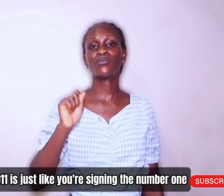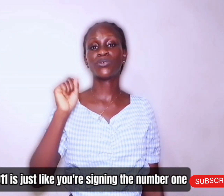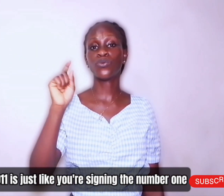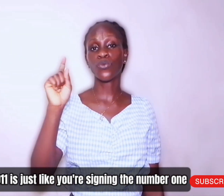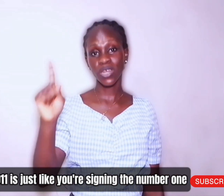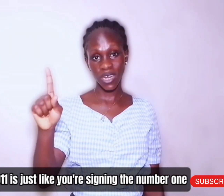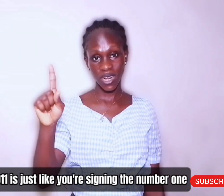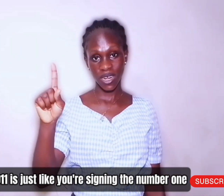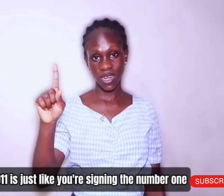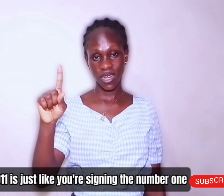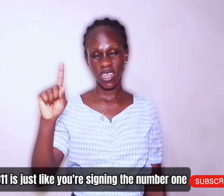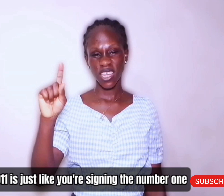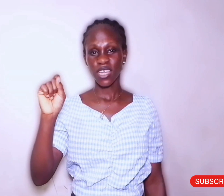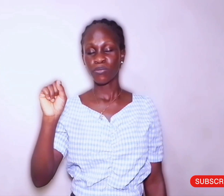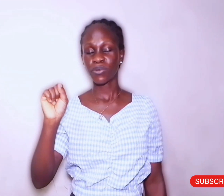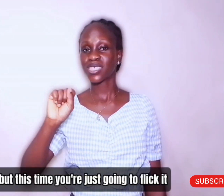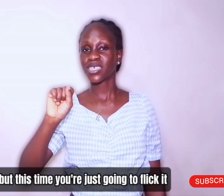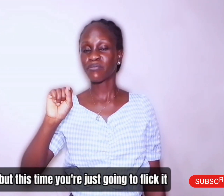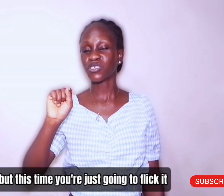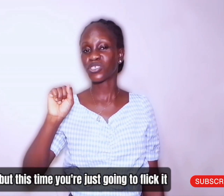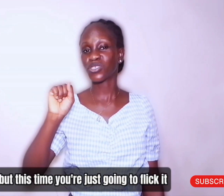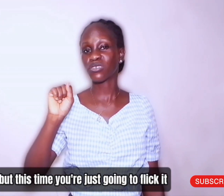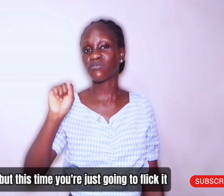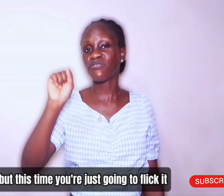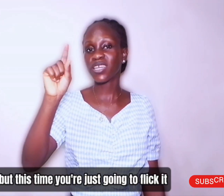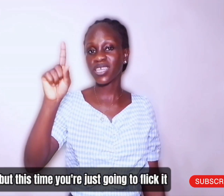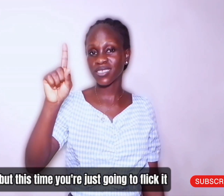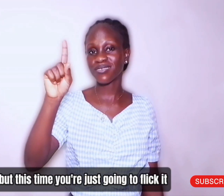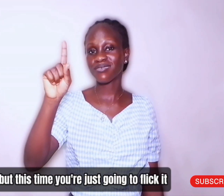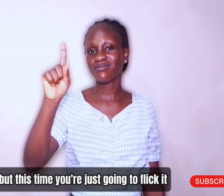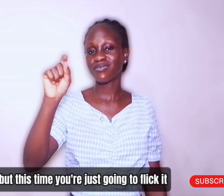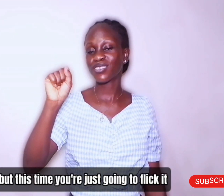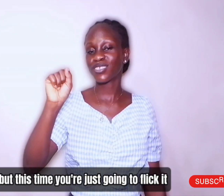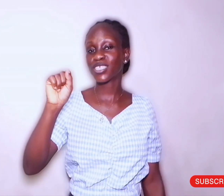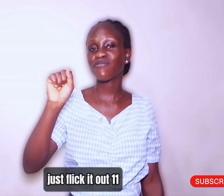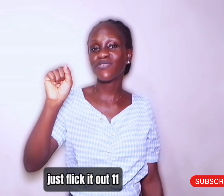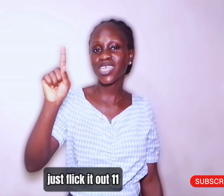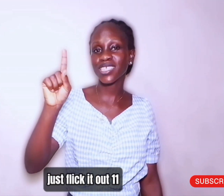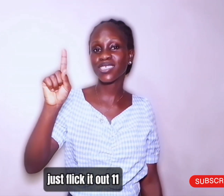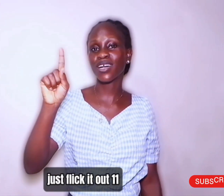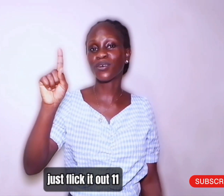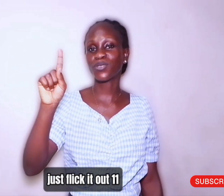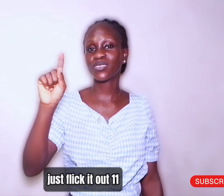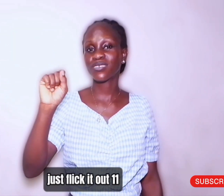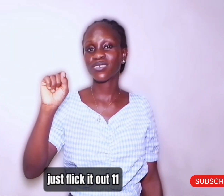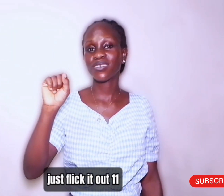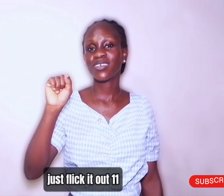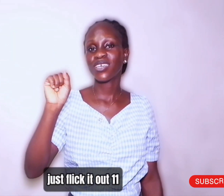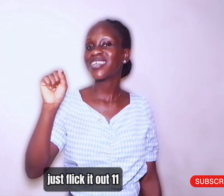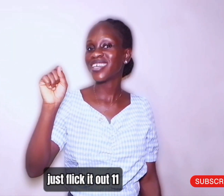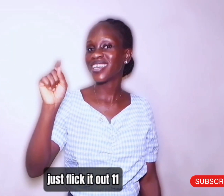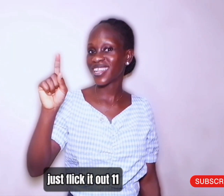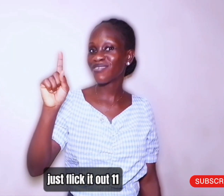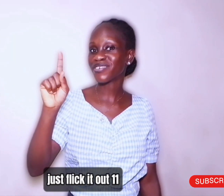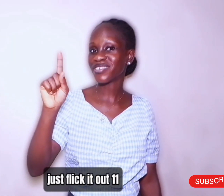1, but this time you're just going to flick it. Just flick it out. 11